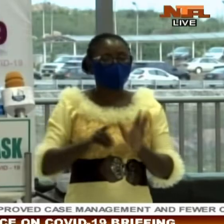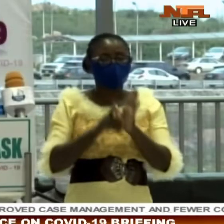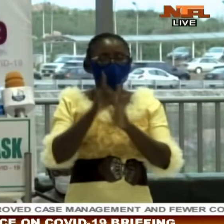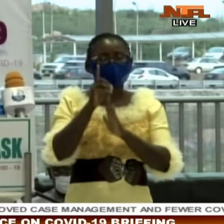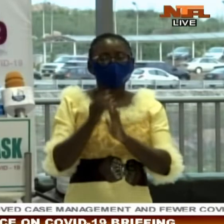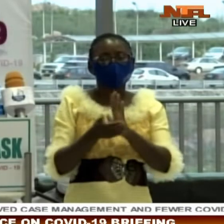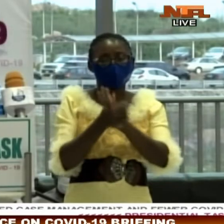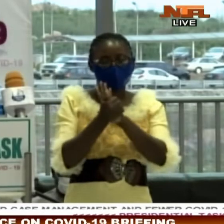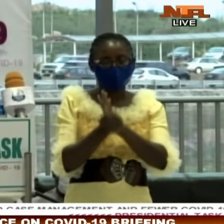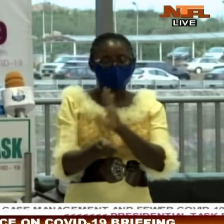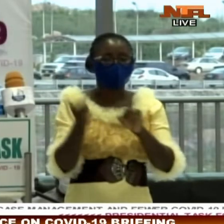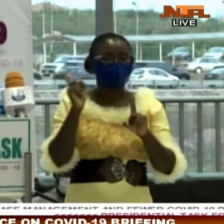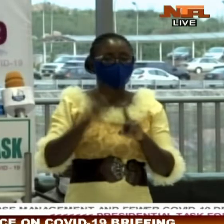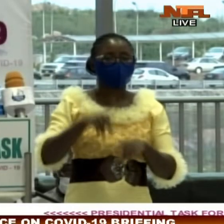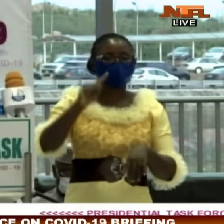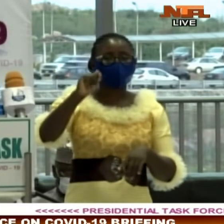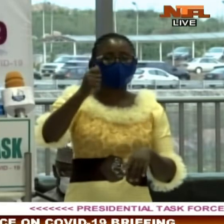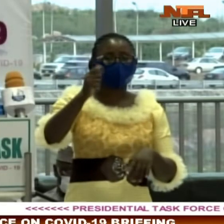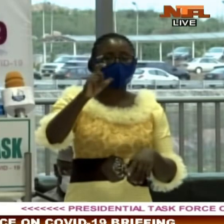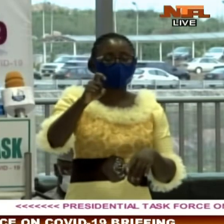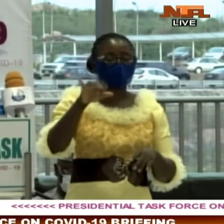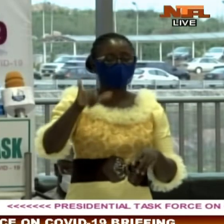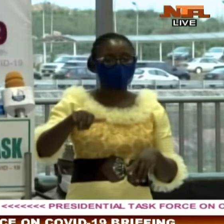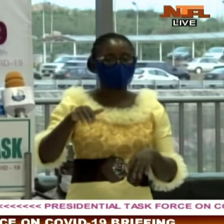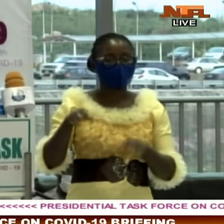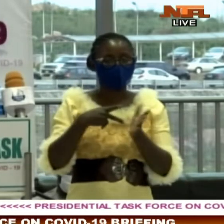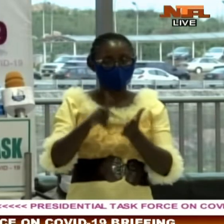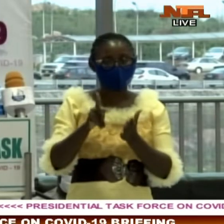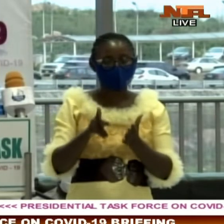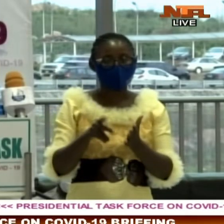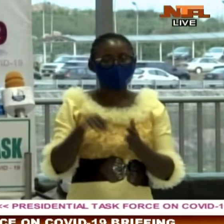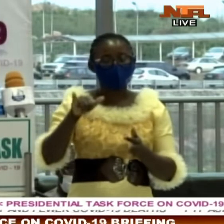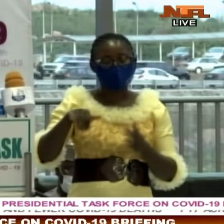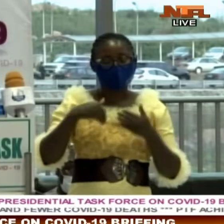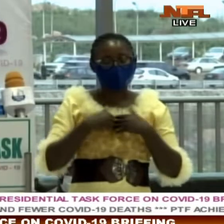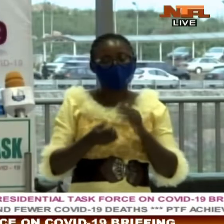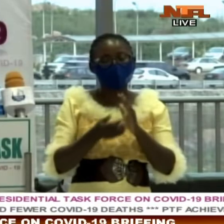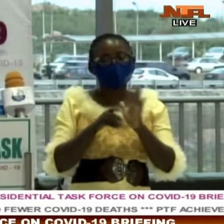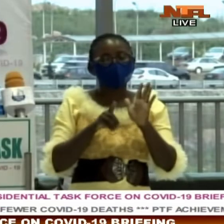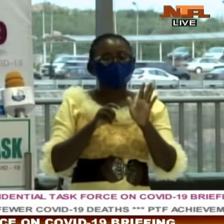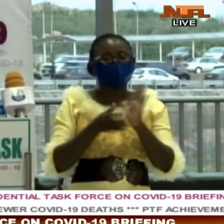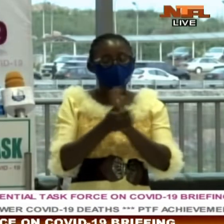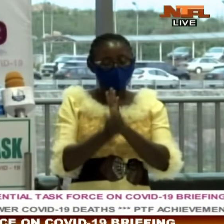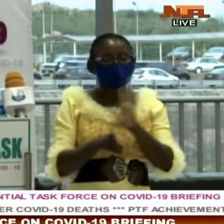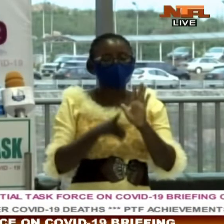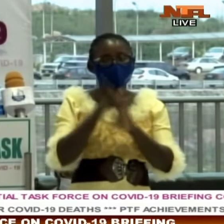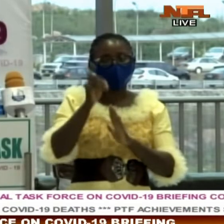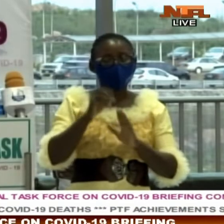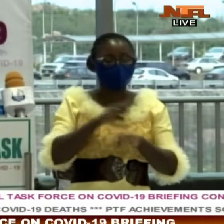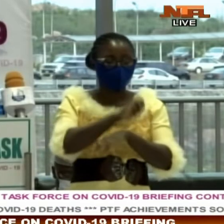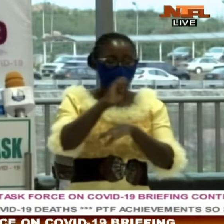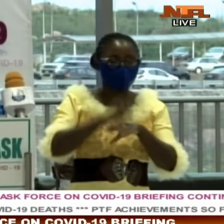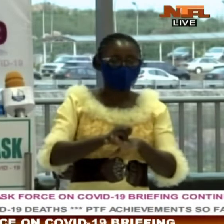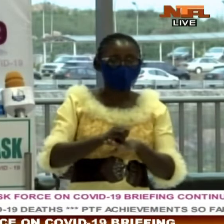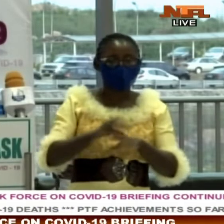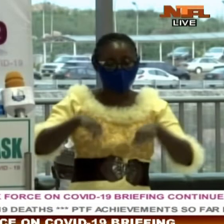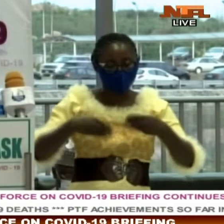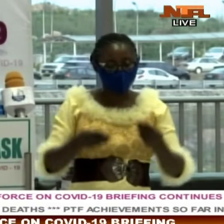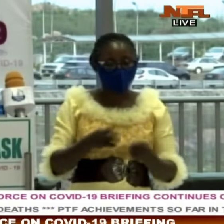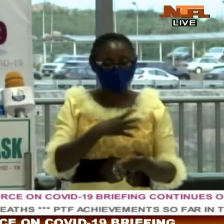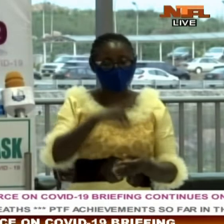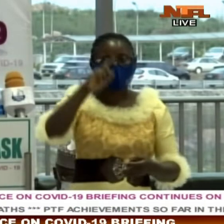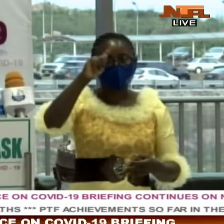pay. So every single business that comes, there's skill developed, there's employment given, and there's tax paid.